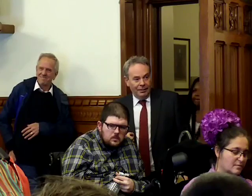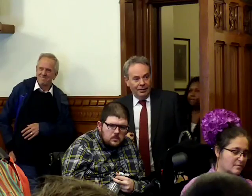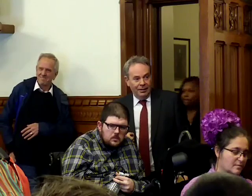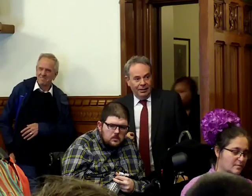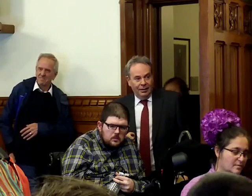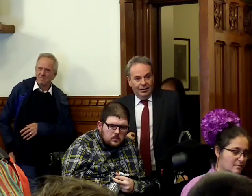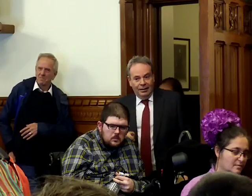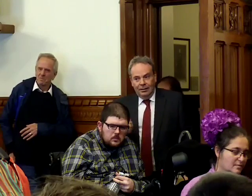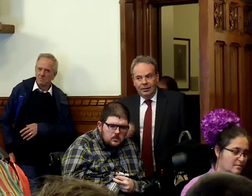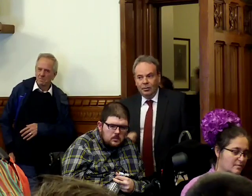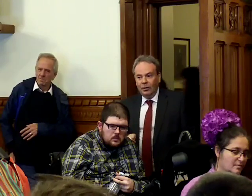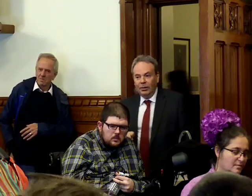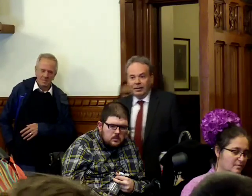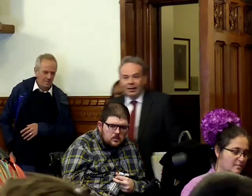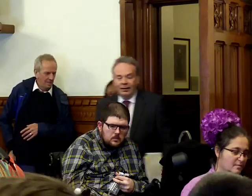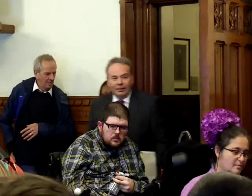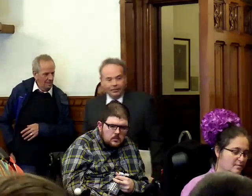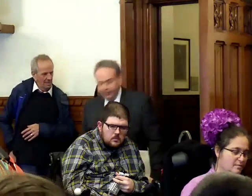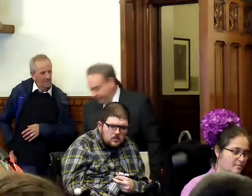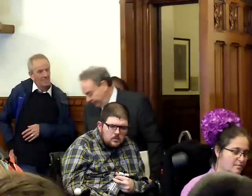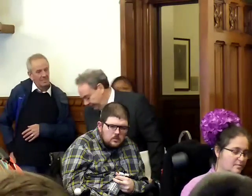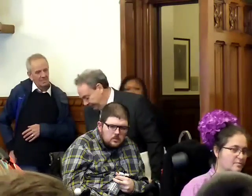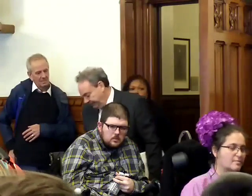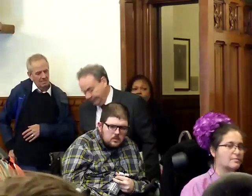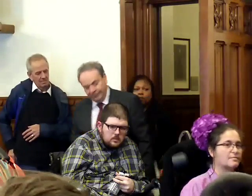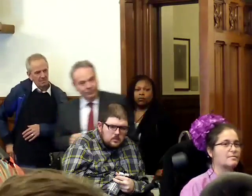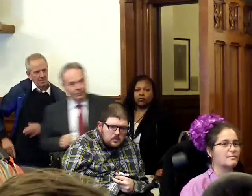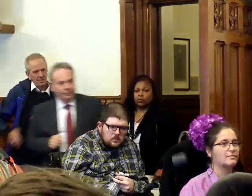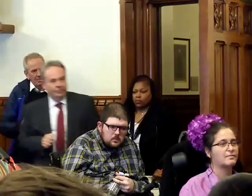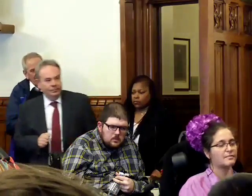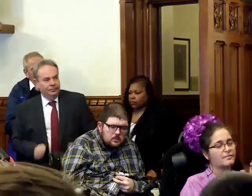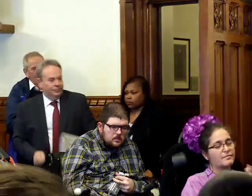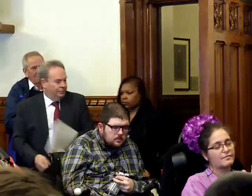MPs. That's what I'll be saying. Yeah.